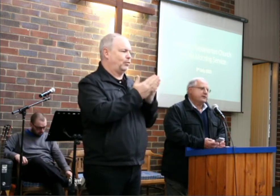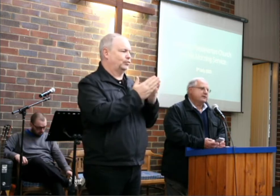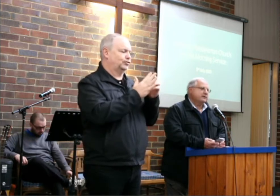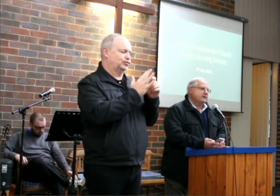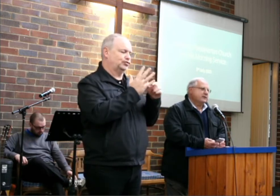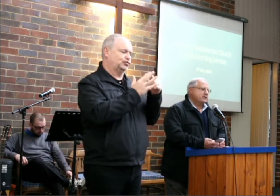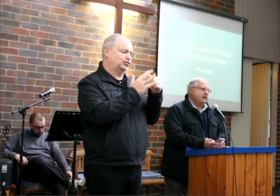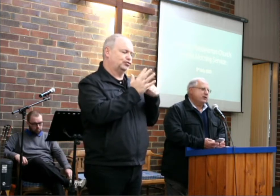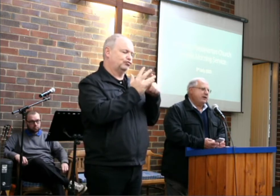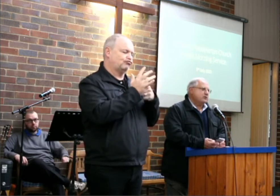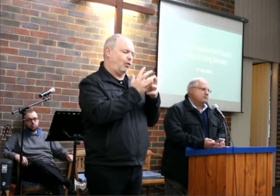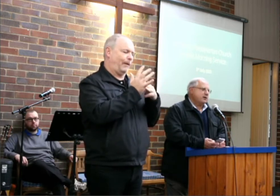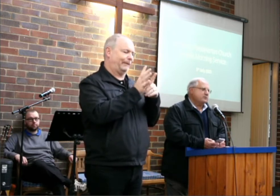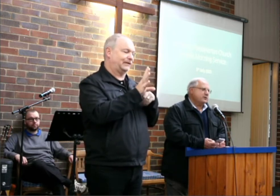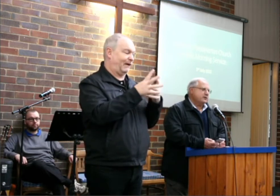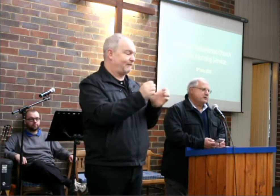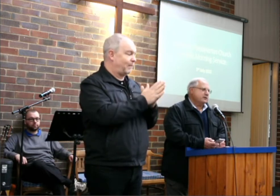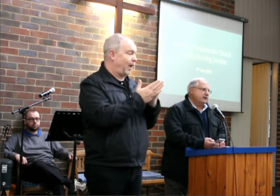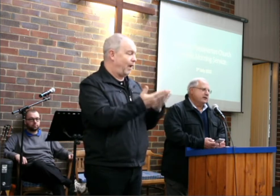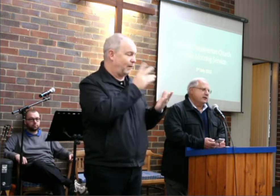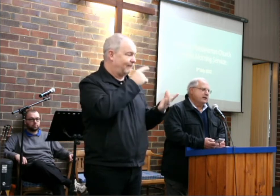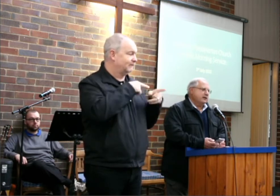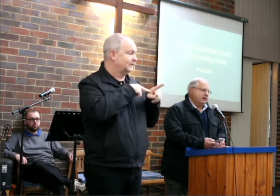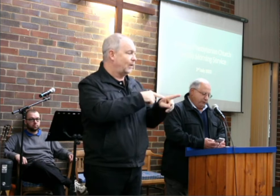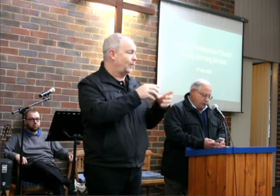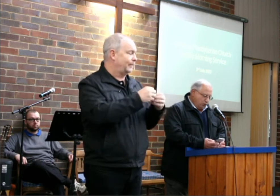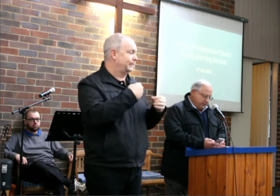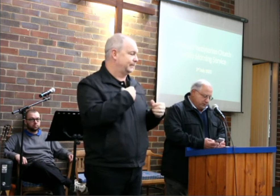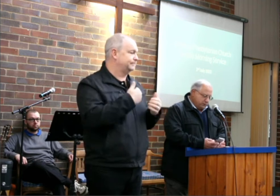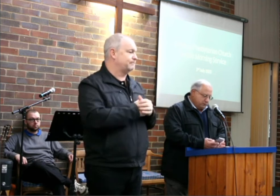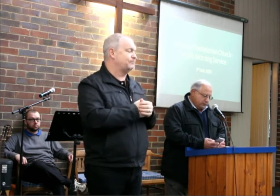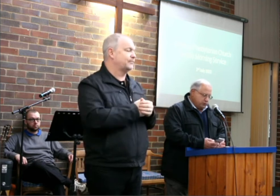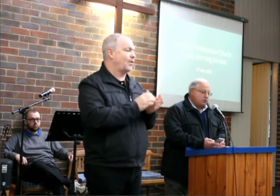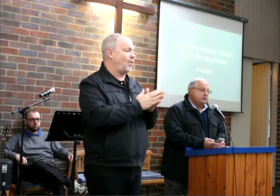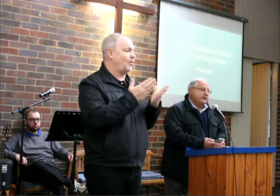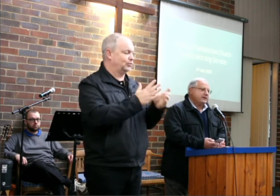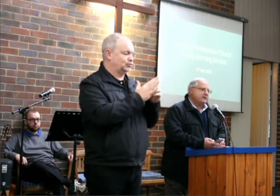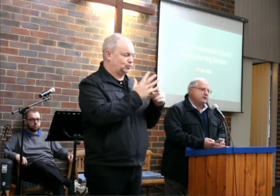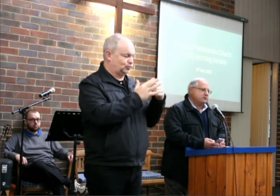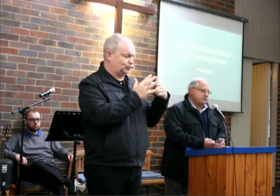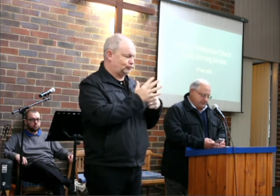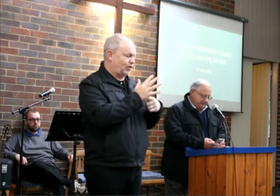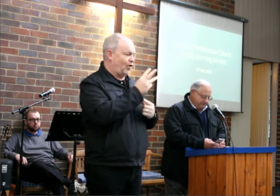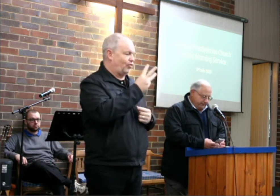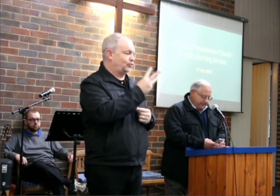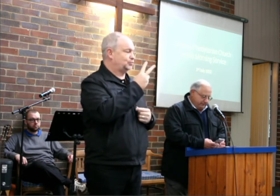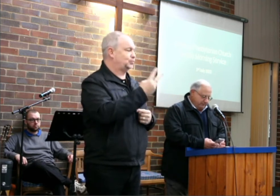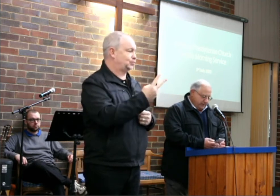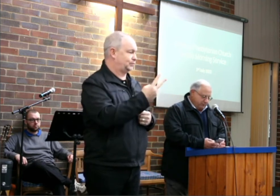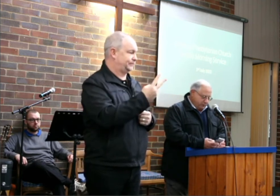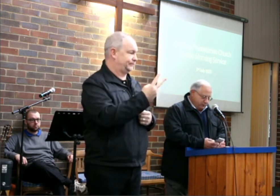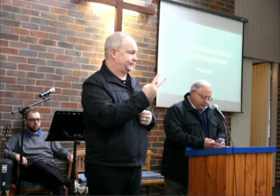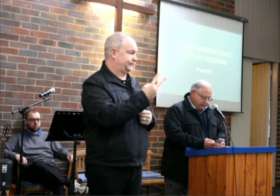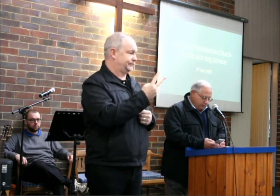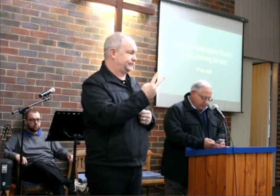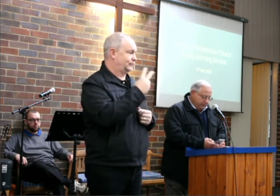Deuteronomy. So if you have your Bible with you, if you open to Deuteronomy 32, I'm